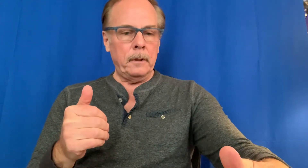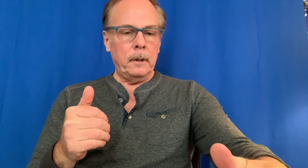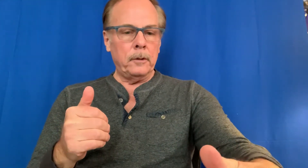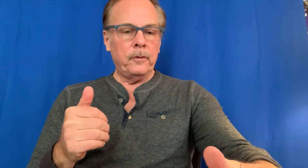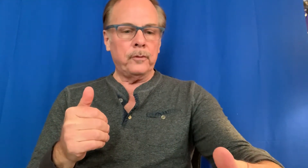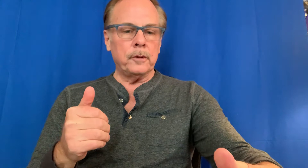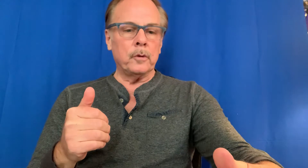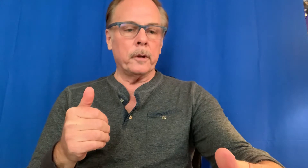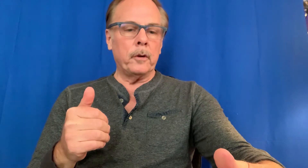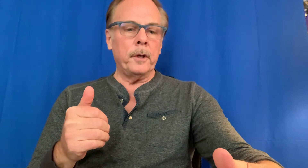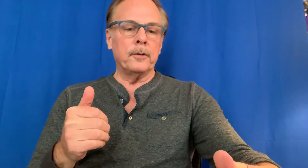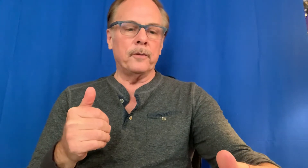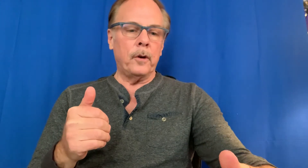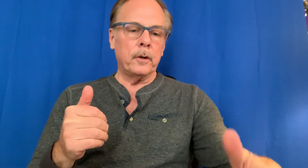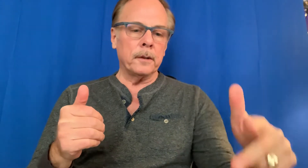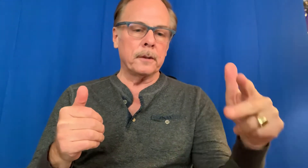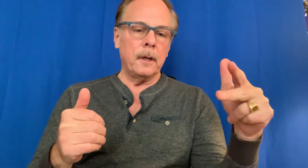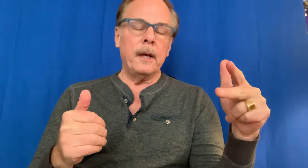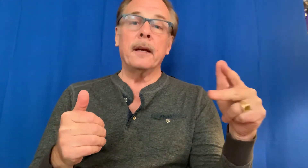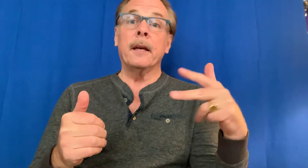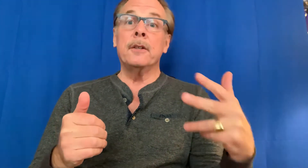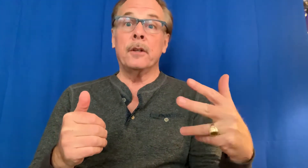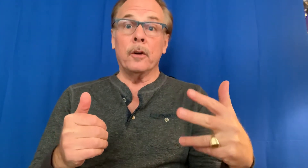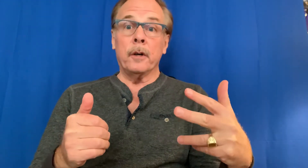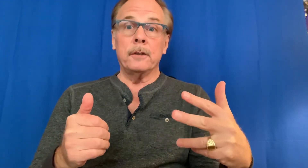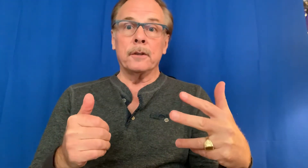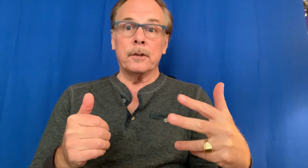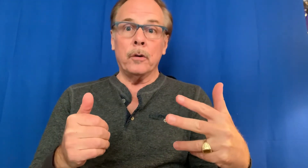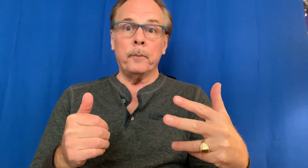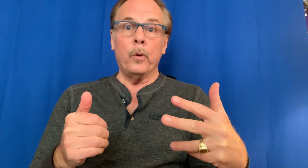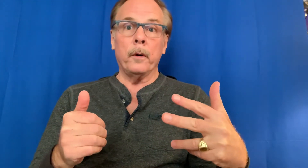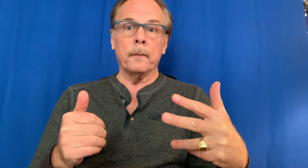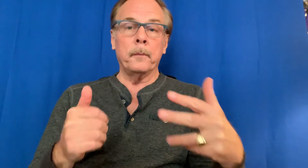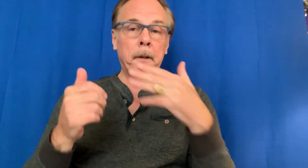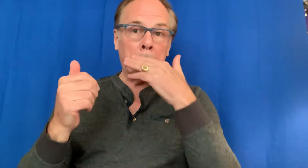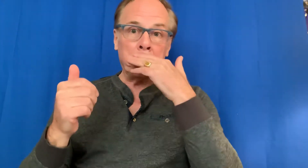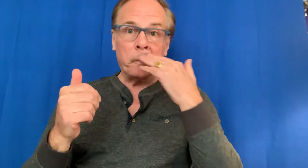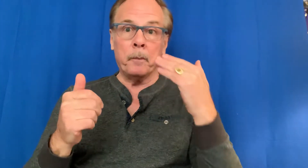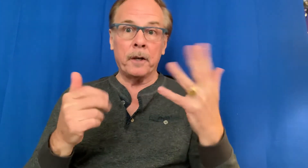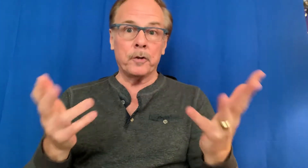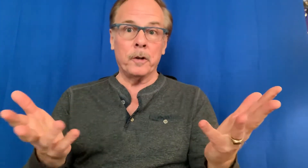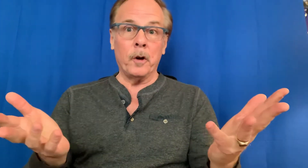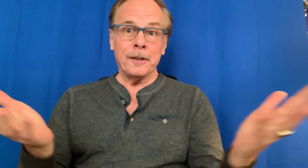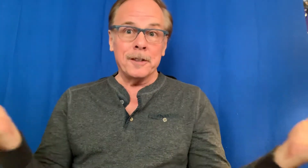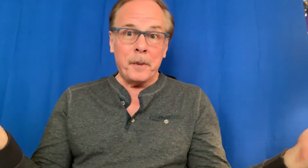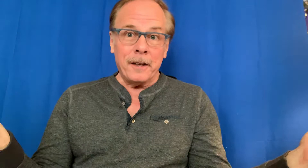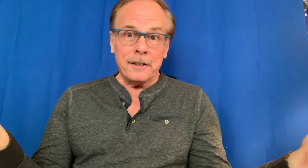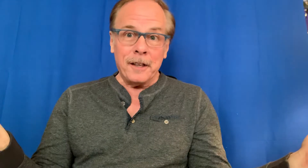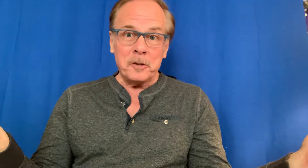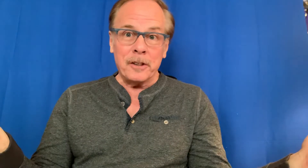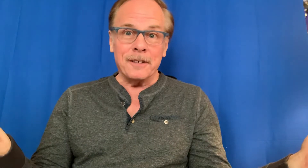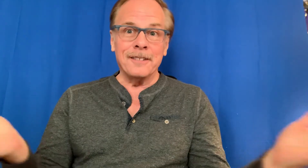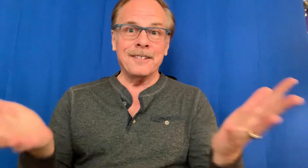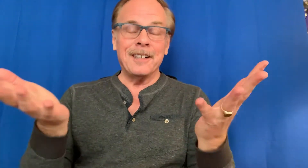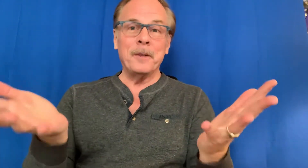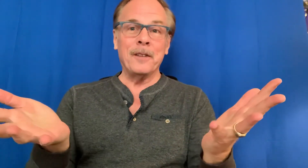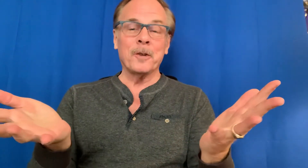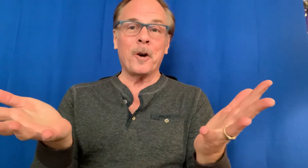under story cohesion focus, engaging the audience is so important because you want to make sure the audience is paying attention. I mean, if you're talking